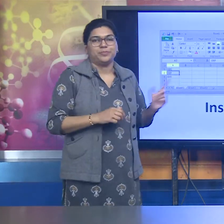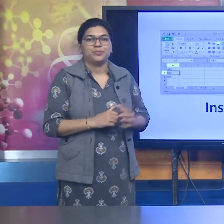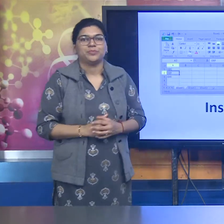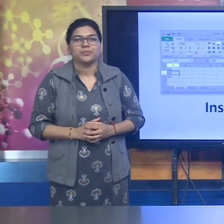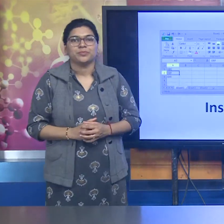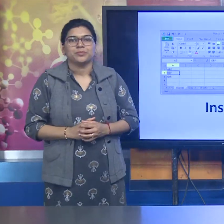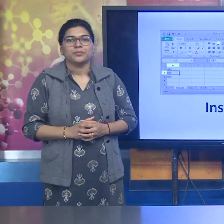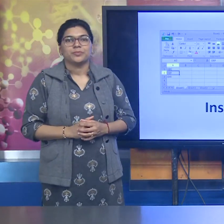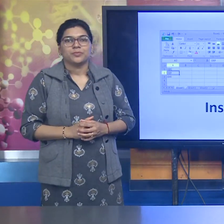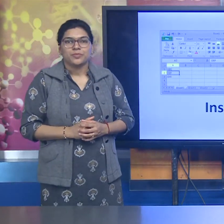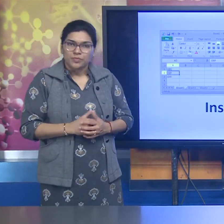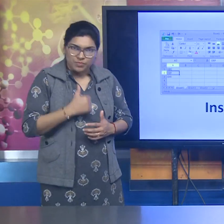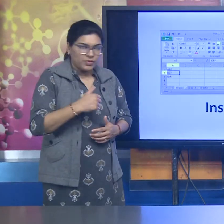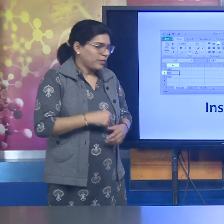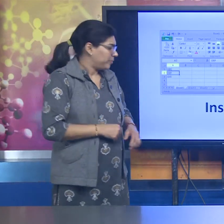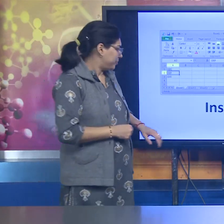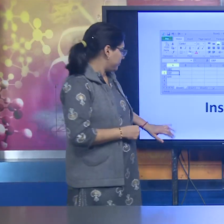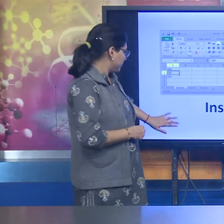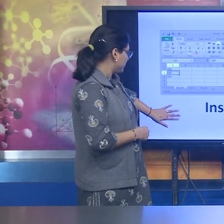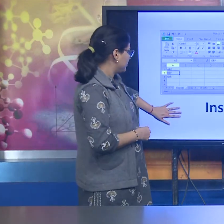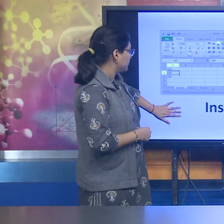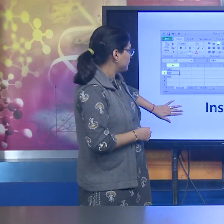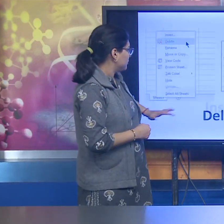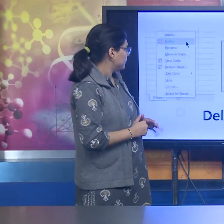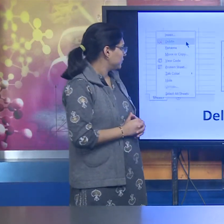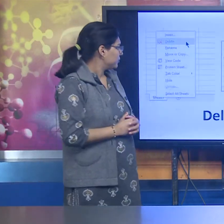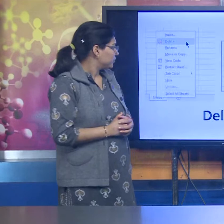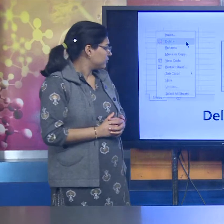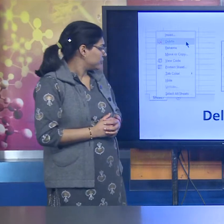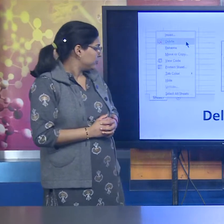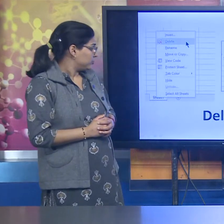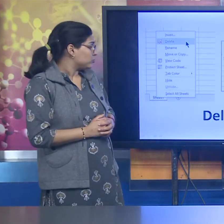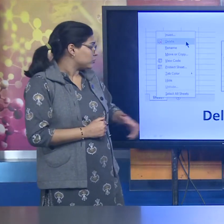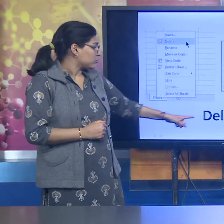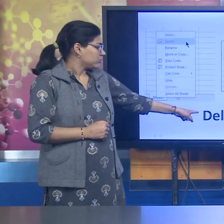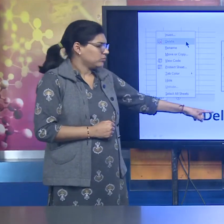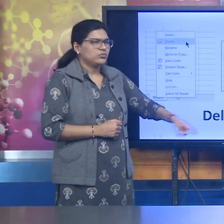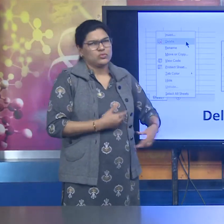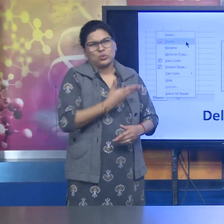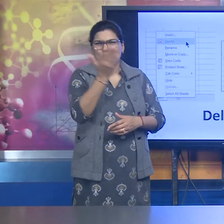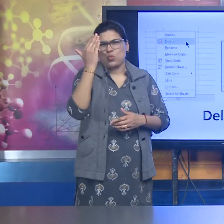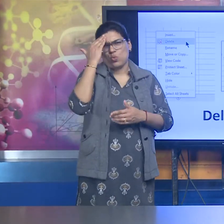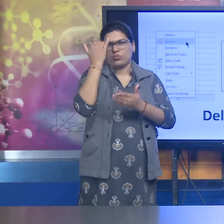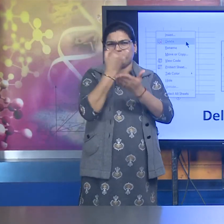You have to make 5 columns only, but after that it will be increased.